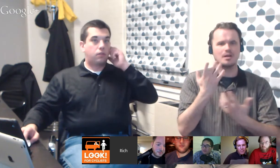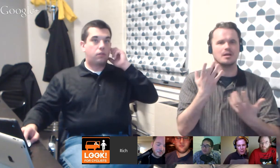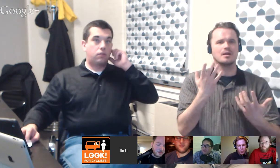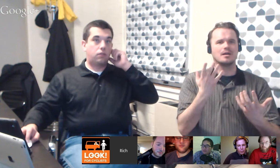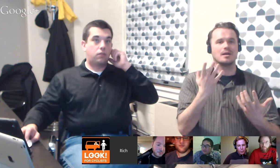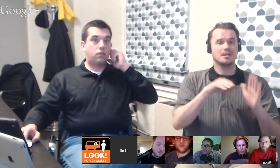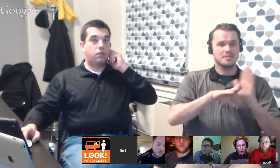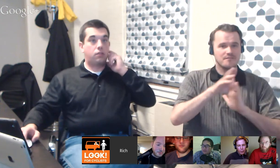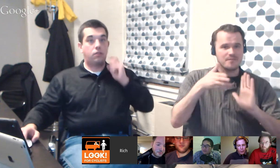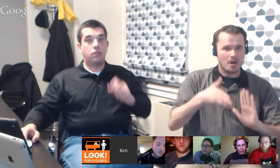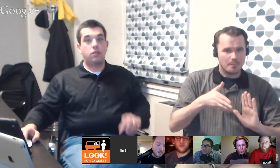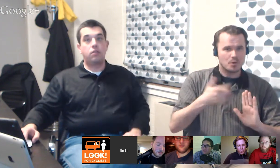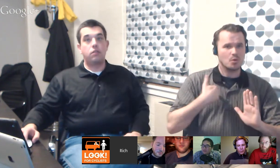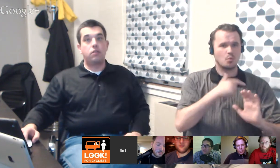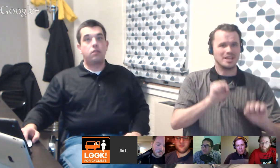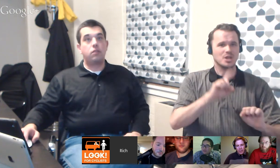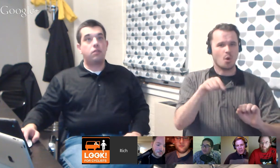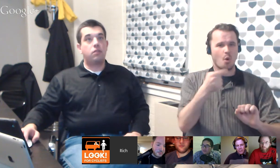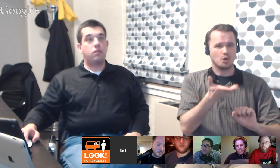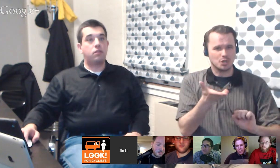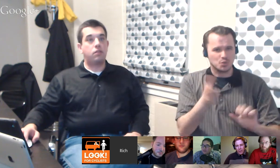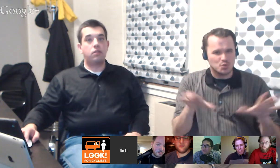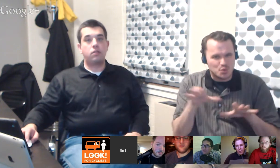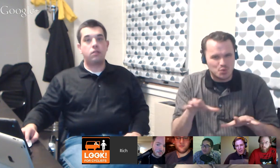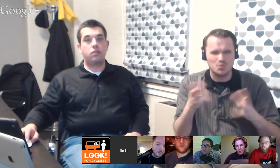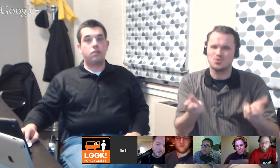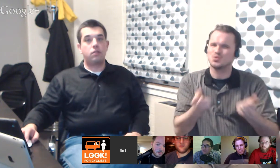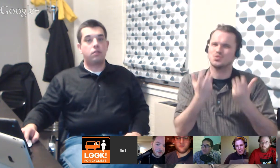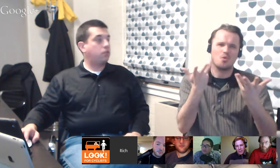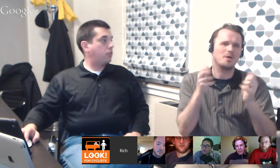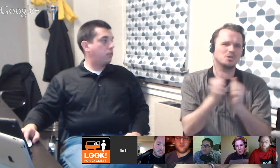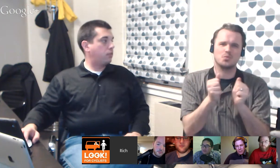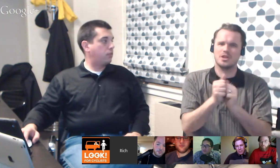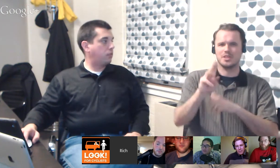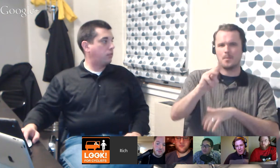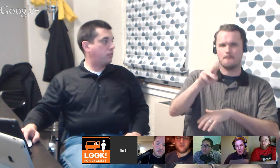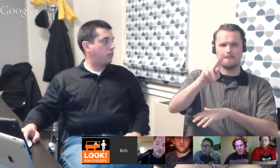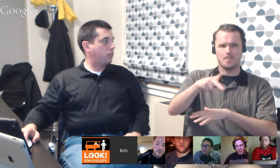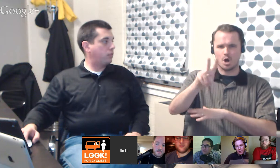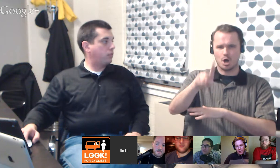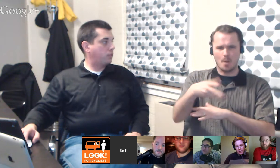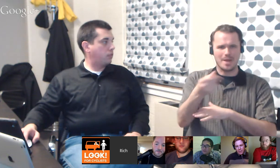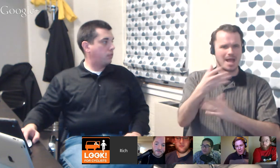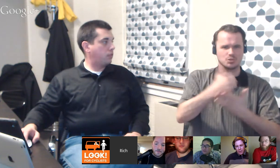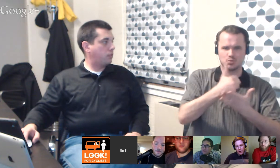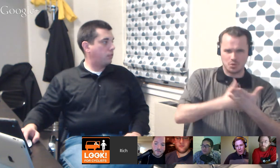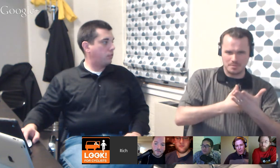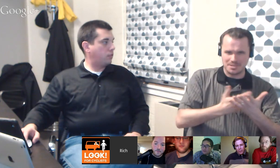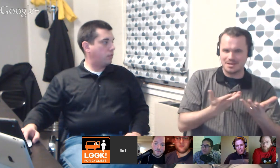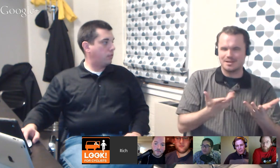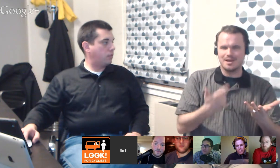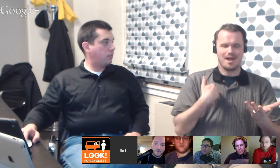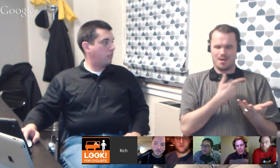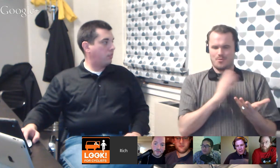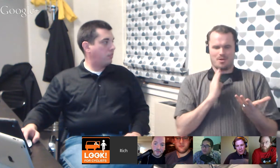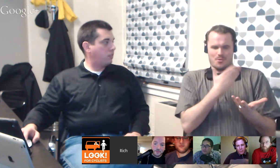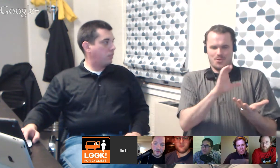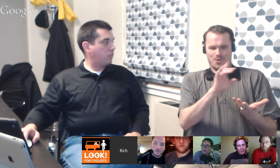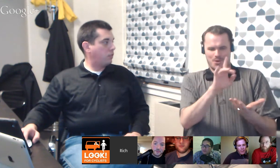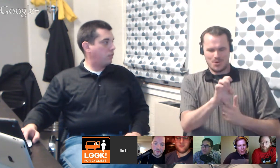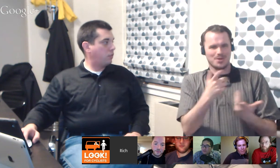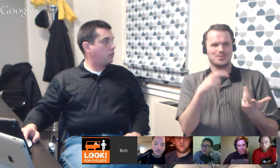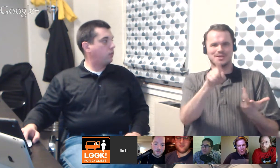a developer, we can only do so much with our markup and our scripts and our code.